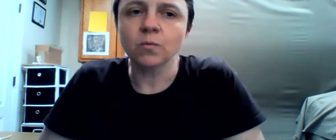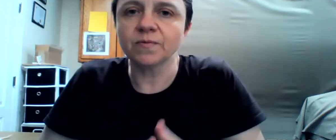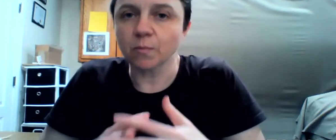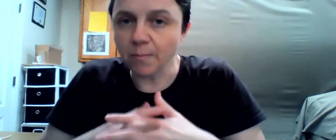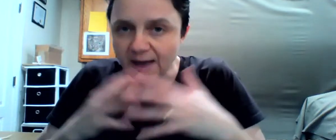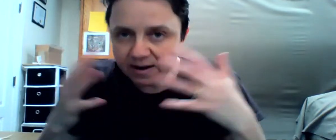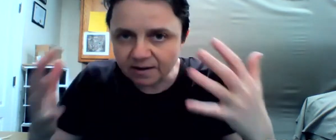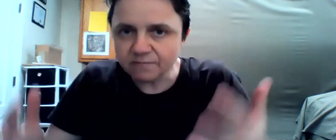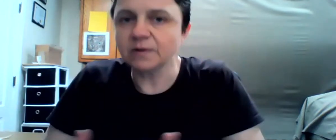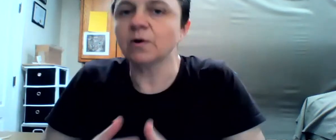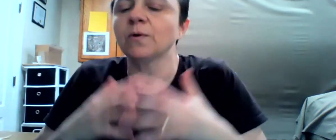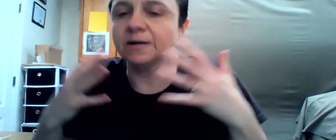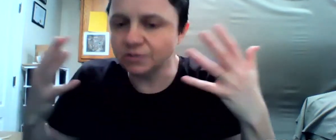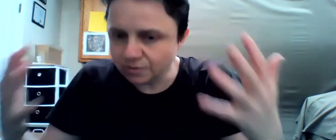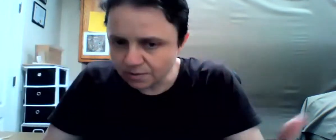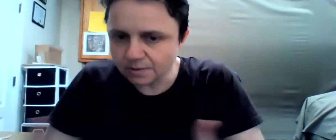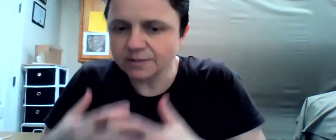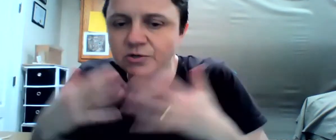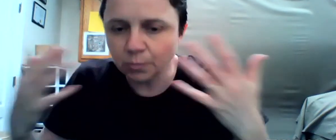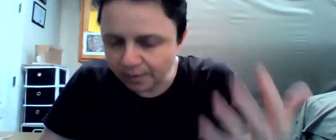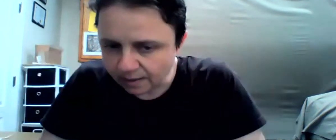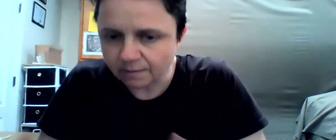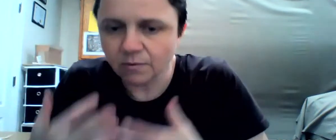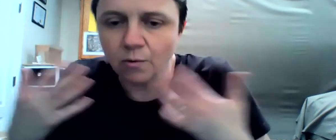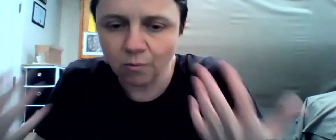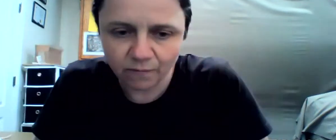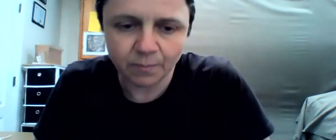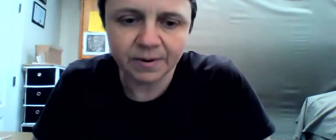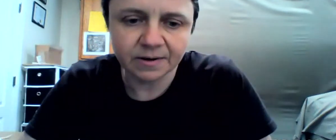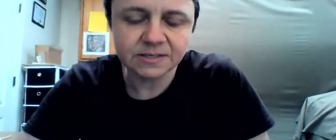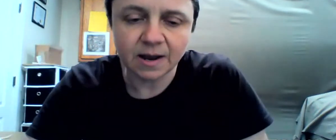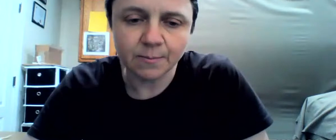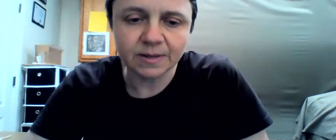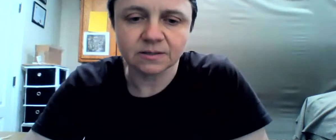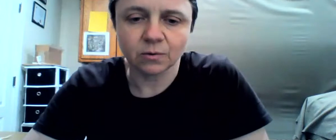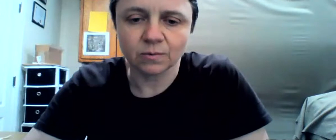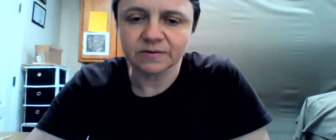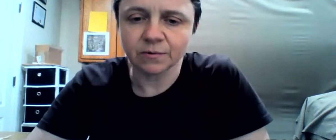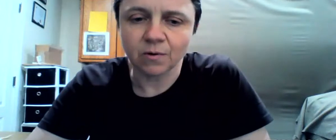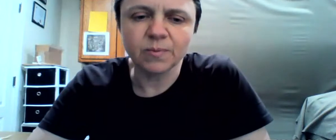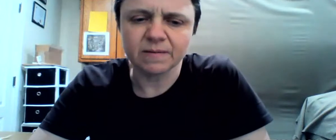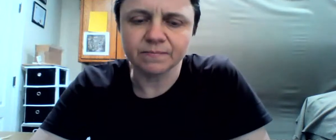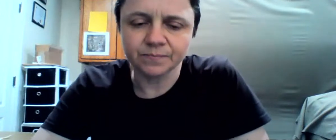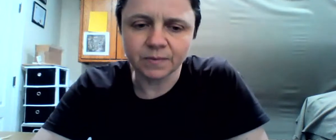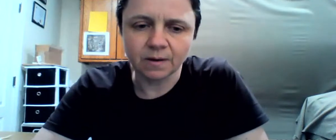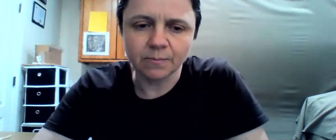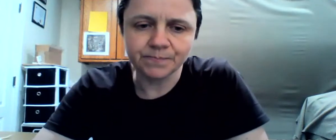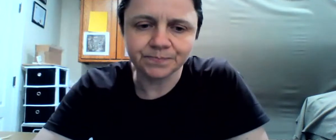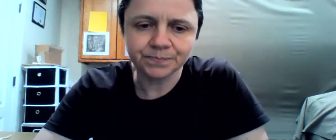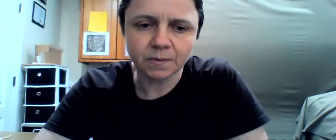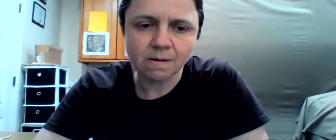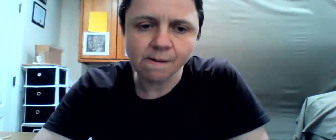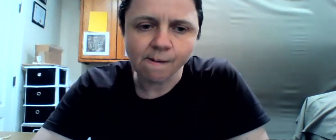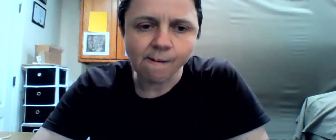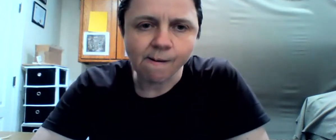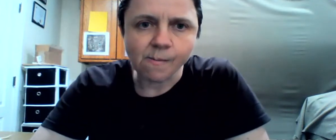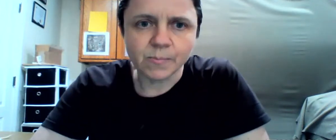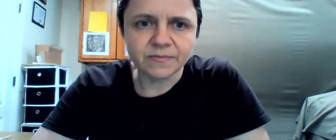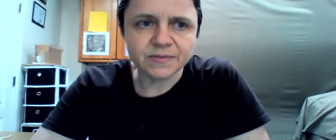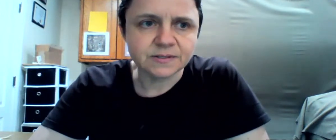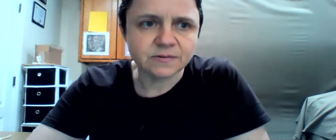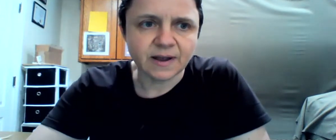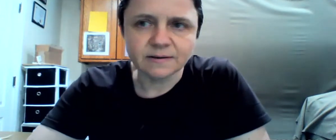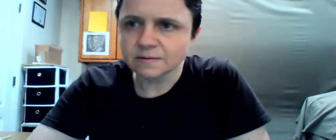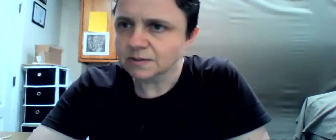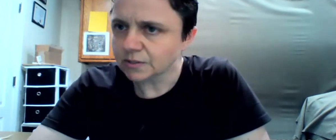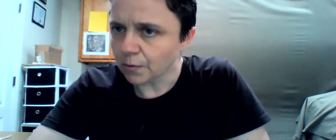So okay. Well, whatever works for you is interpreting over a period of time is a little difficult, but yeah.